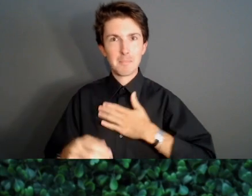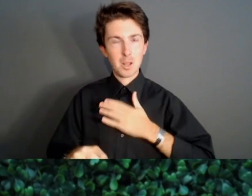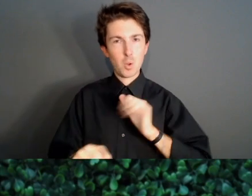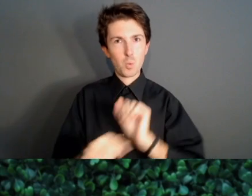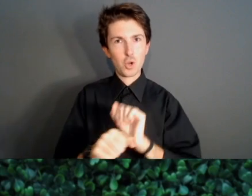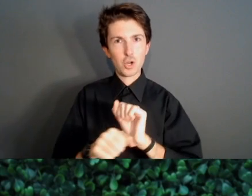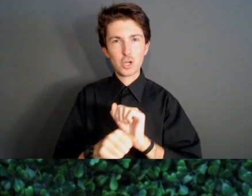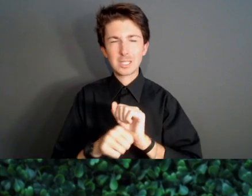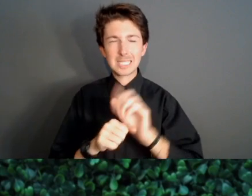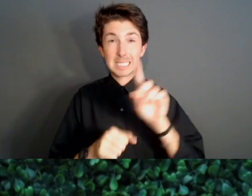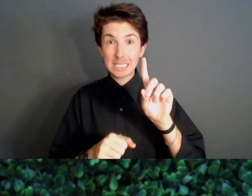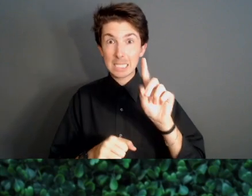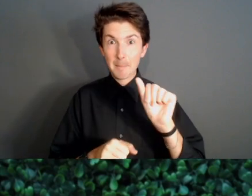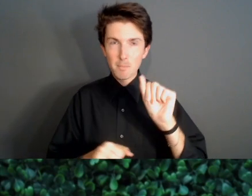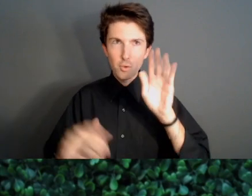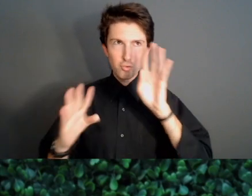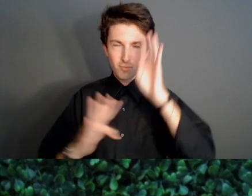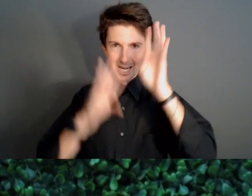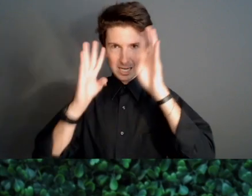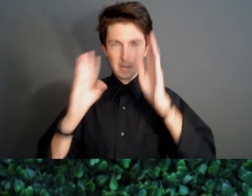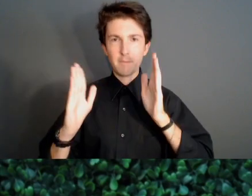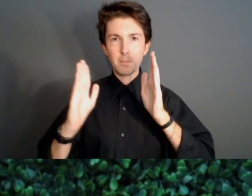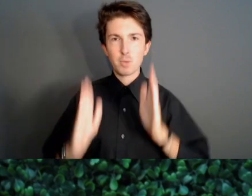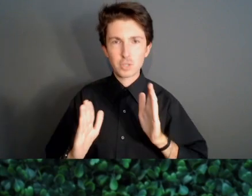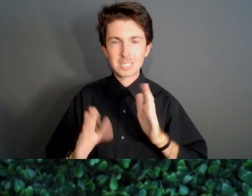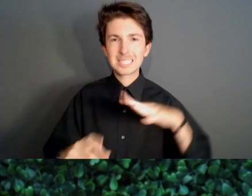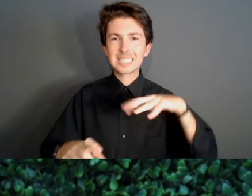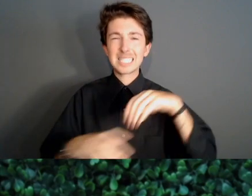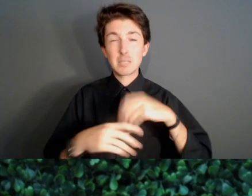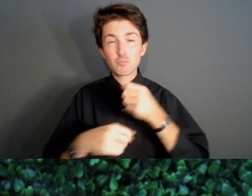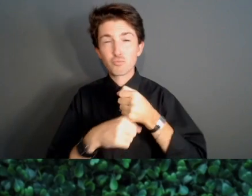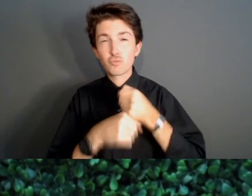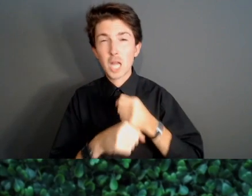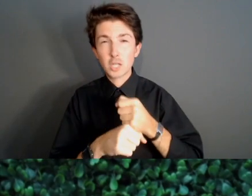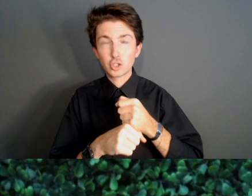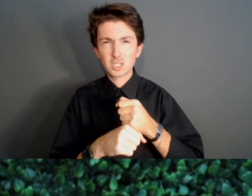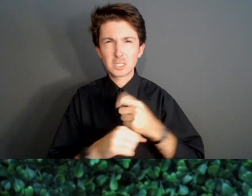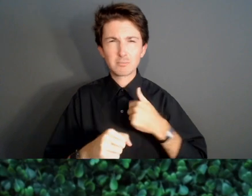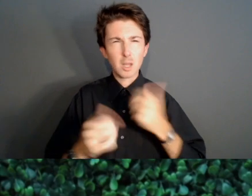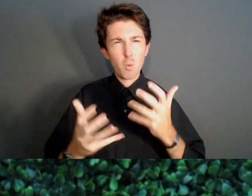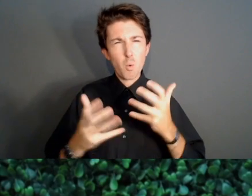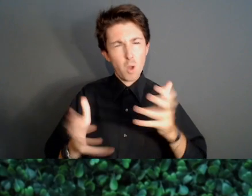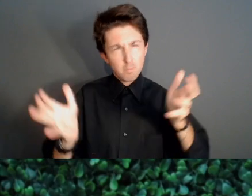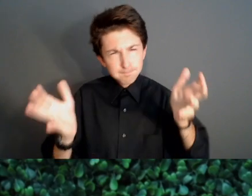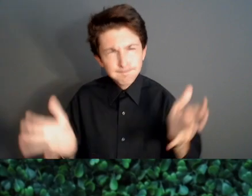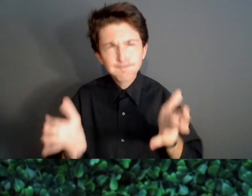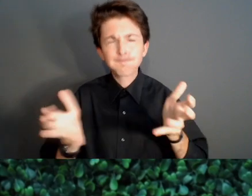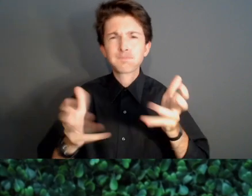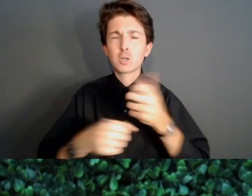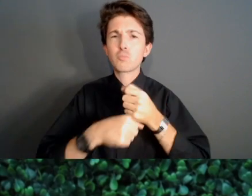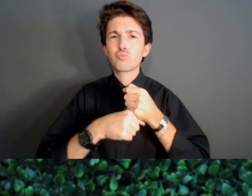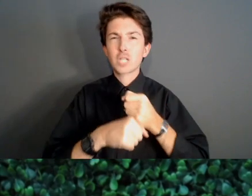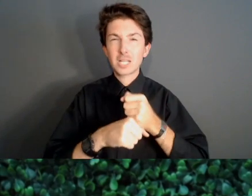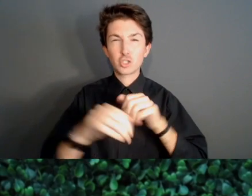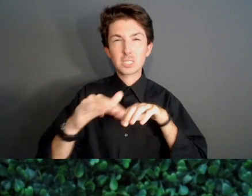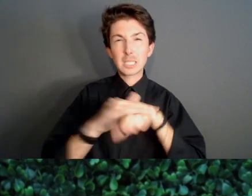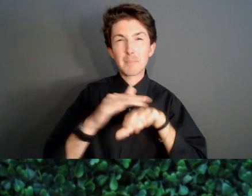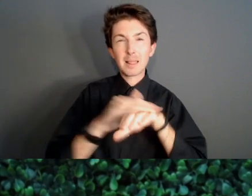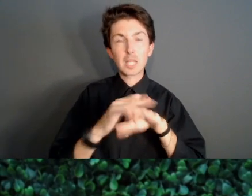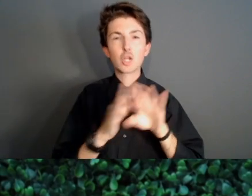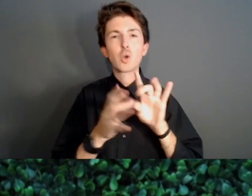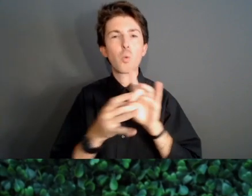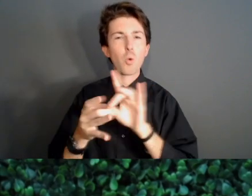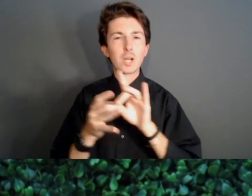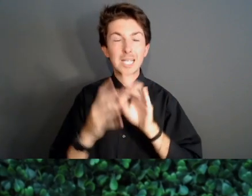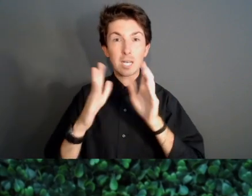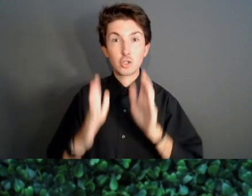as well, and really pushing the role of production accessibility coordinator that RespectAbility has been so